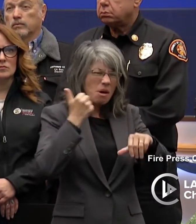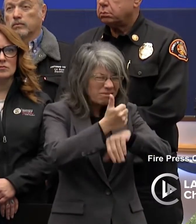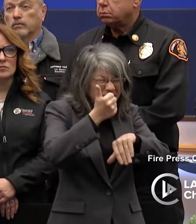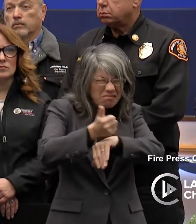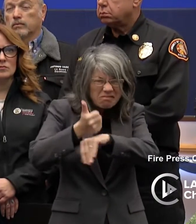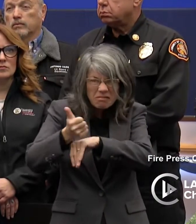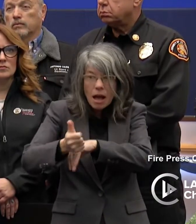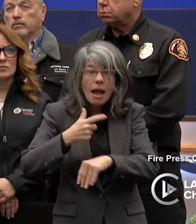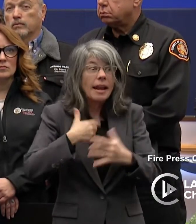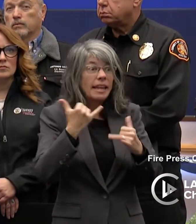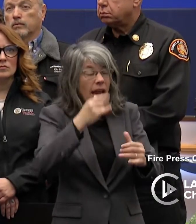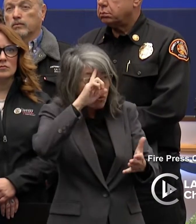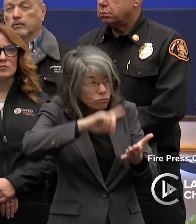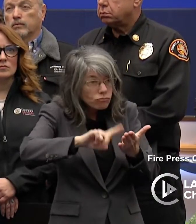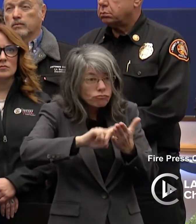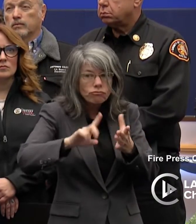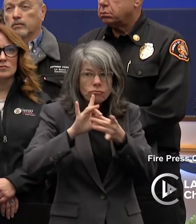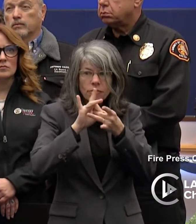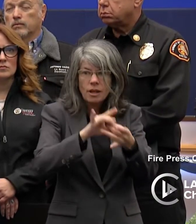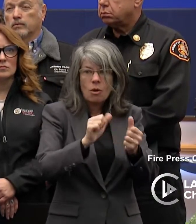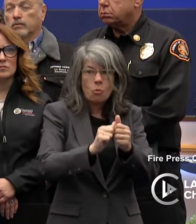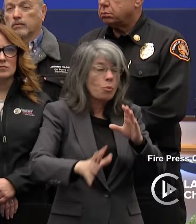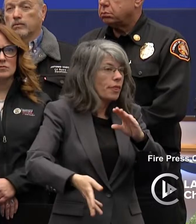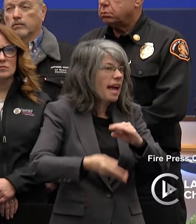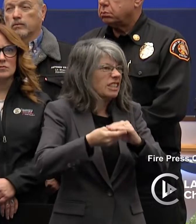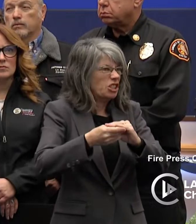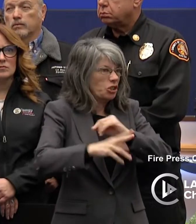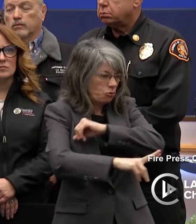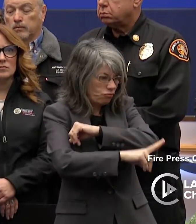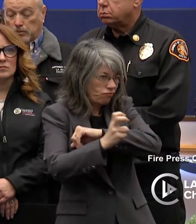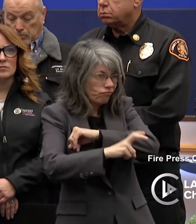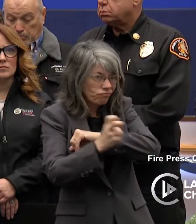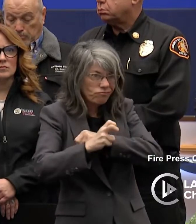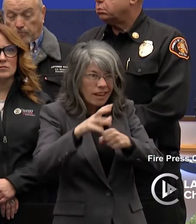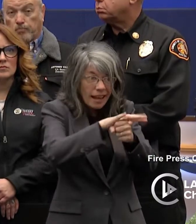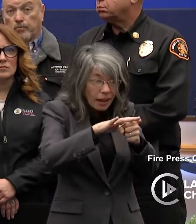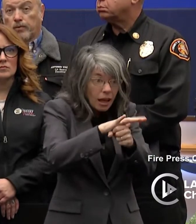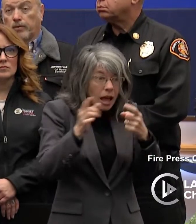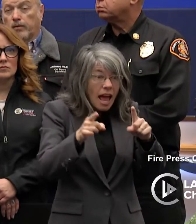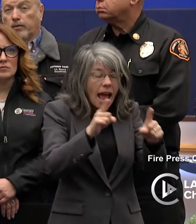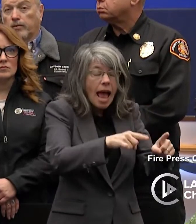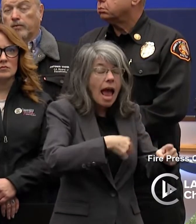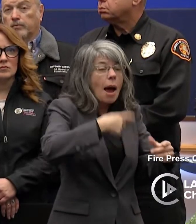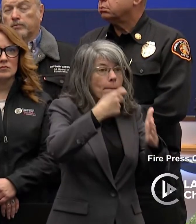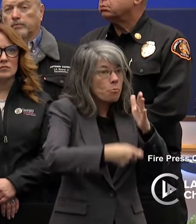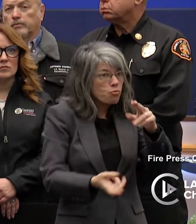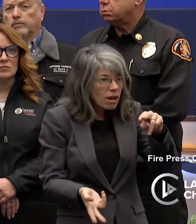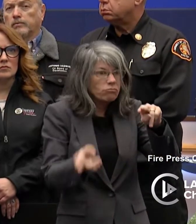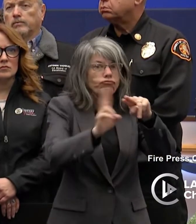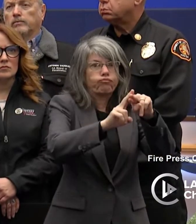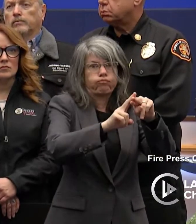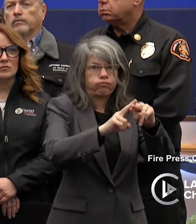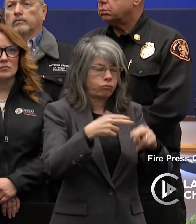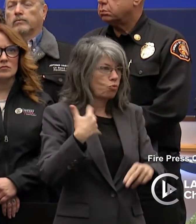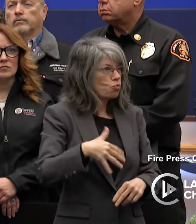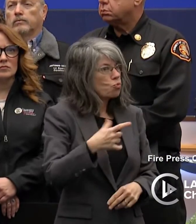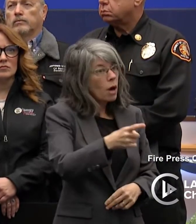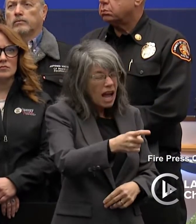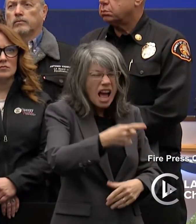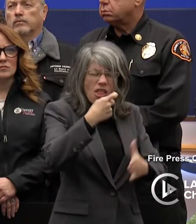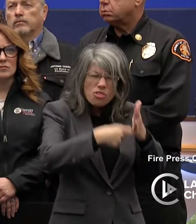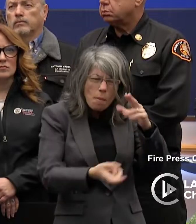we are now following up involving additional looting incidents and price gouging. The price gouging